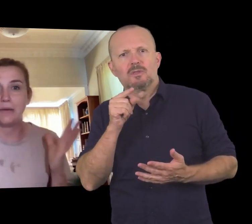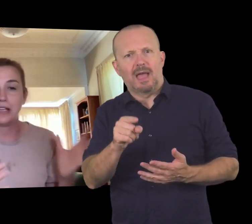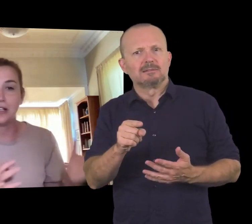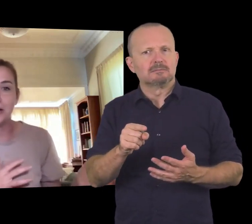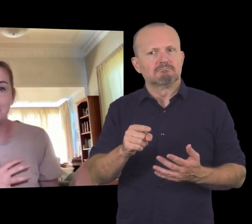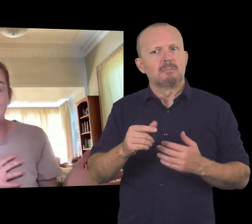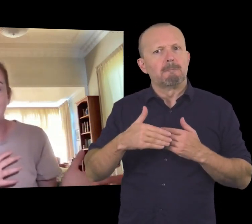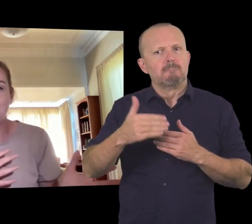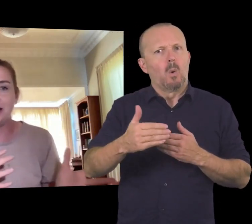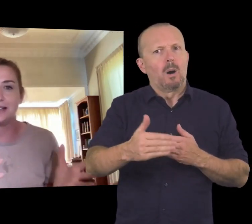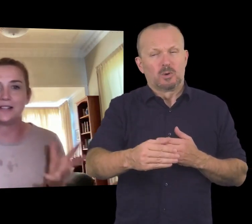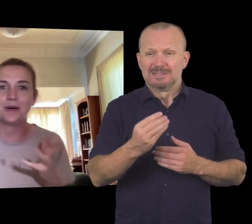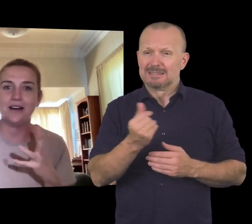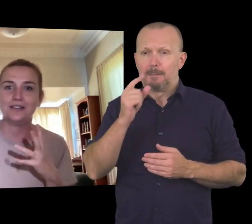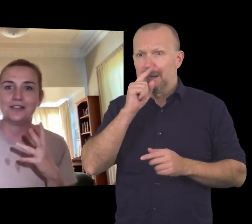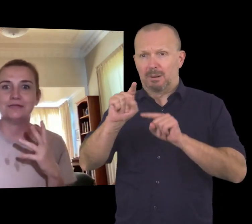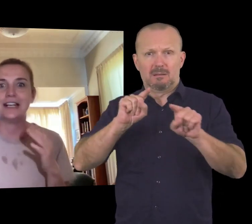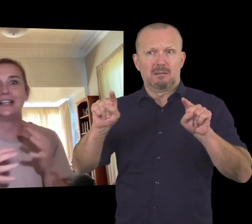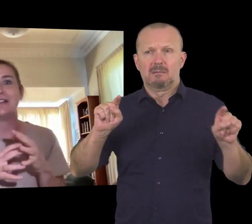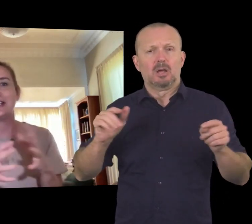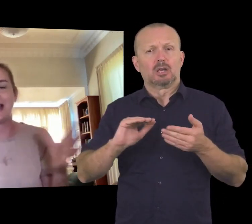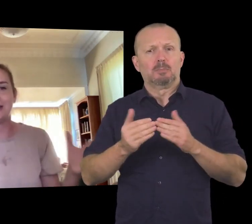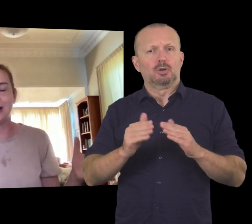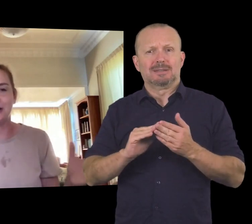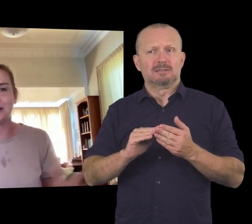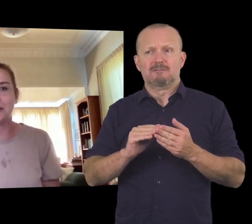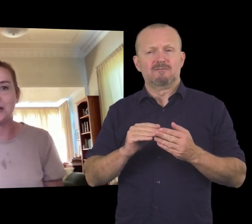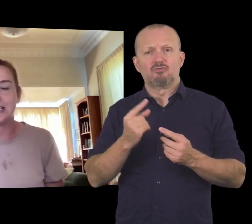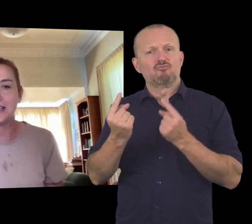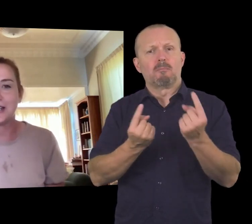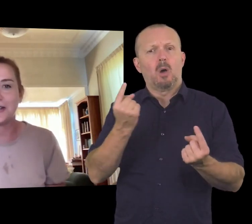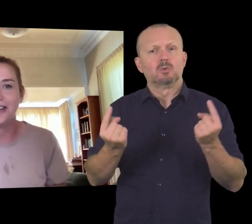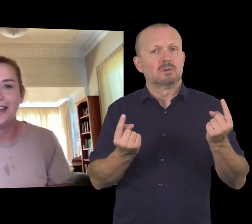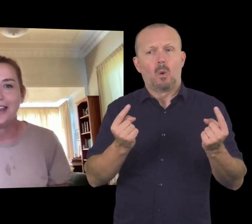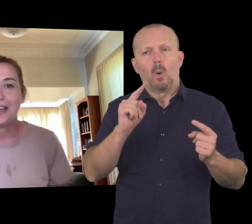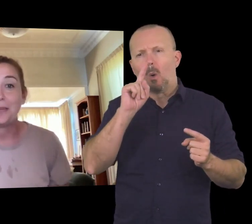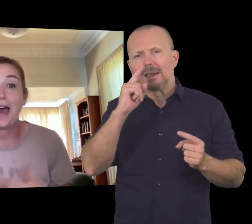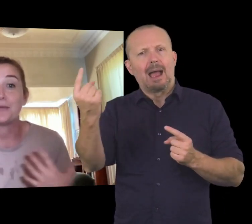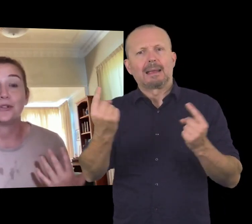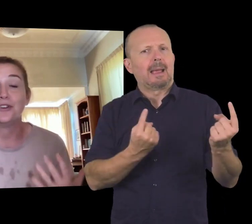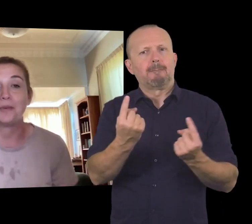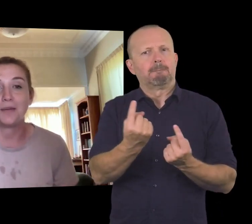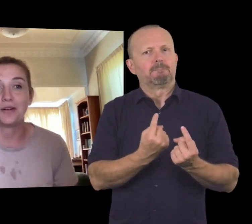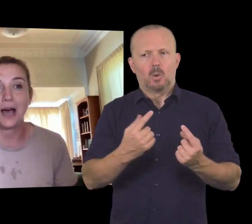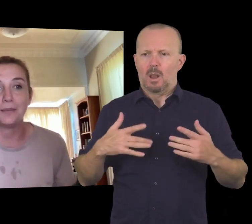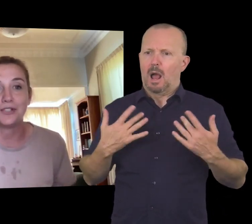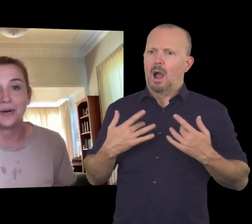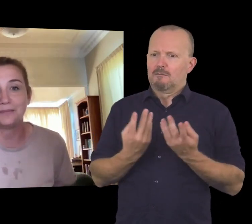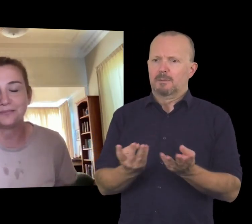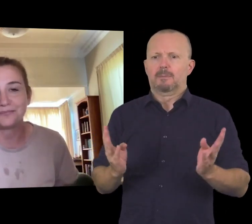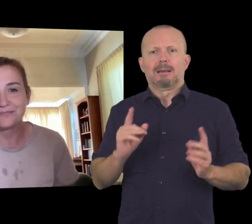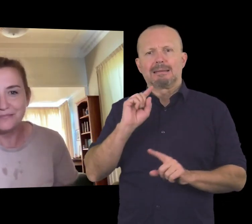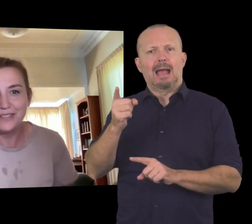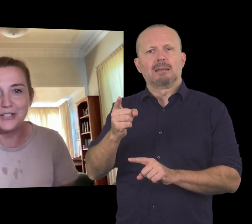see how we can use that in our practice as well, to really reach out to lots of communities who perhaps would not be able to come